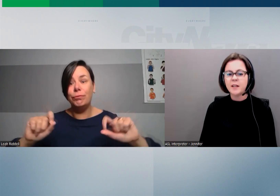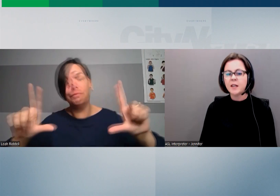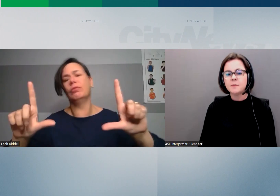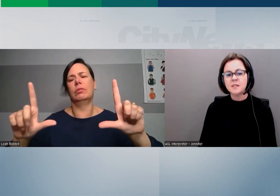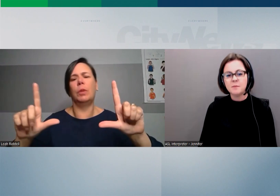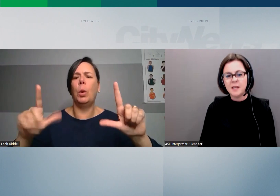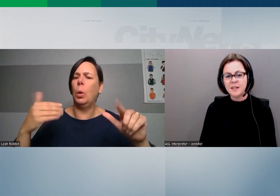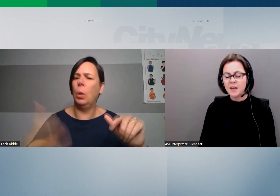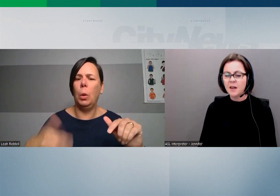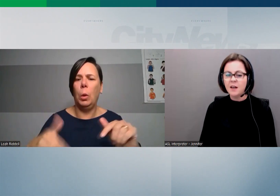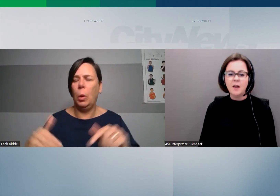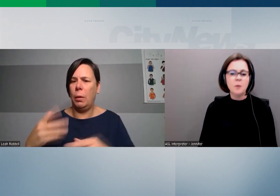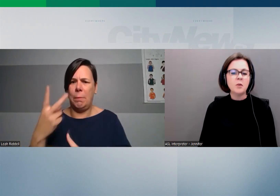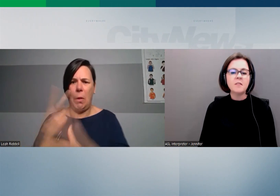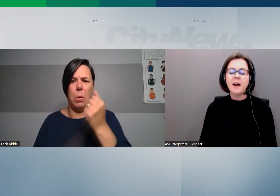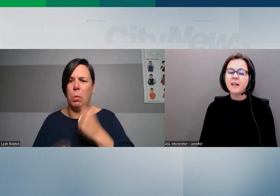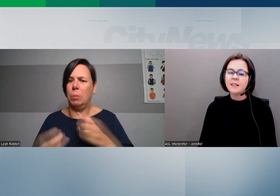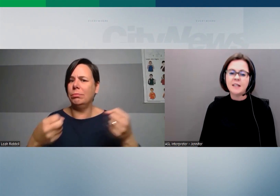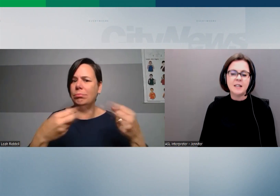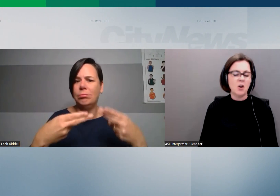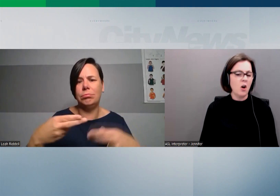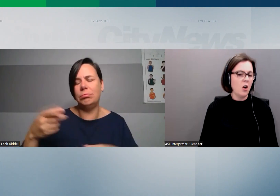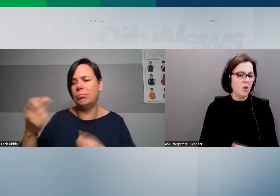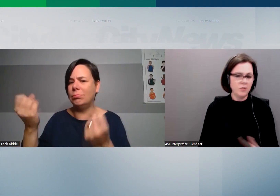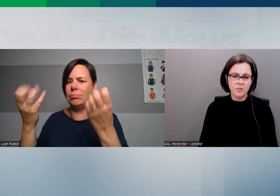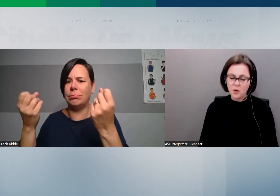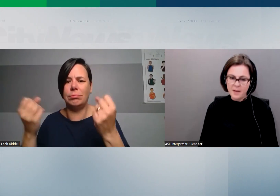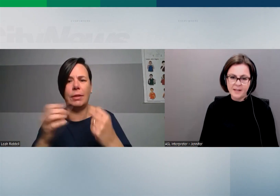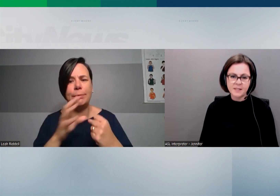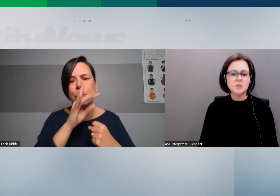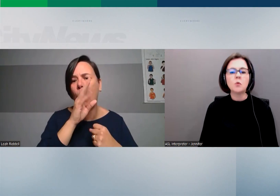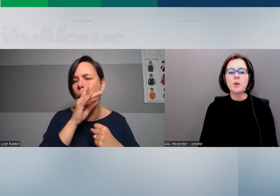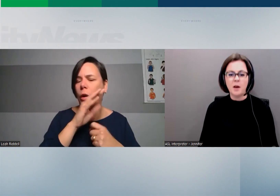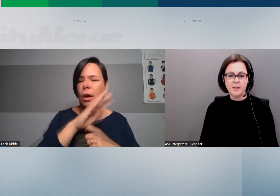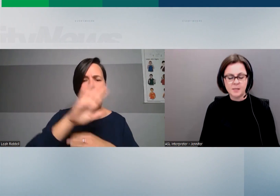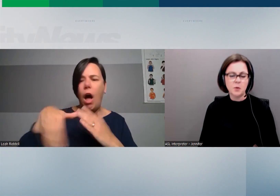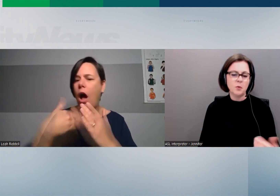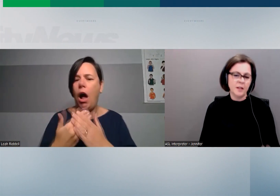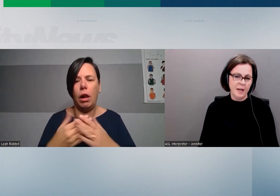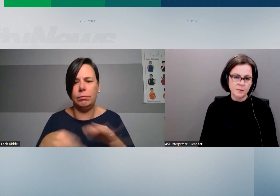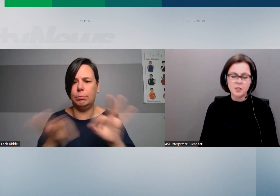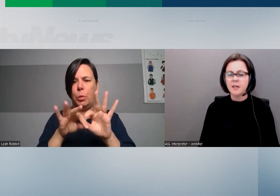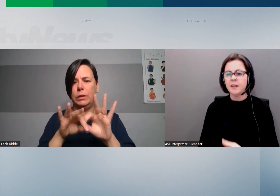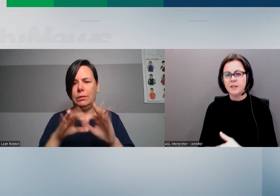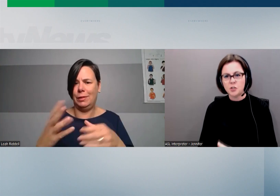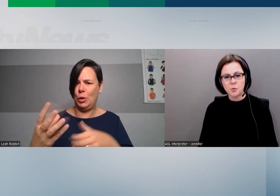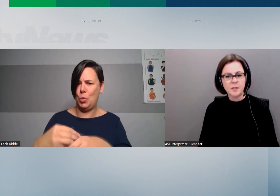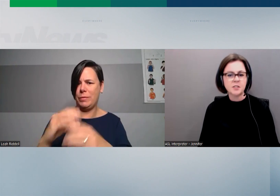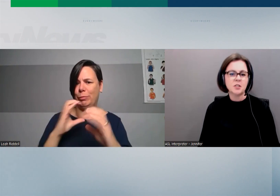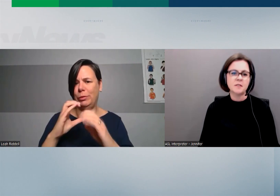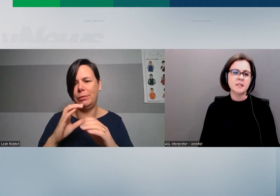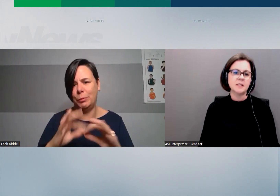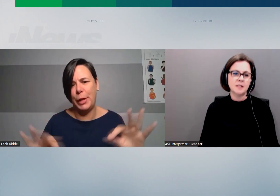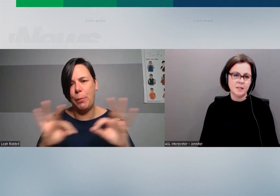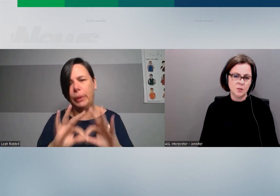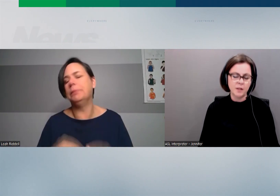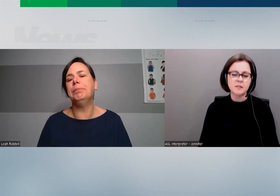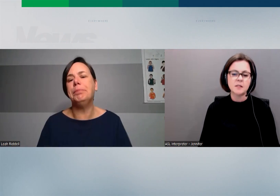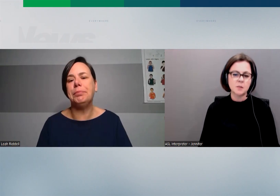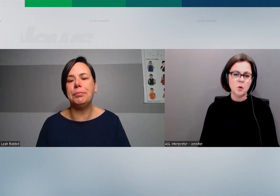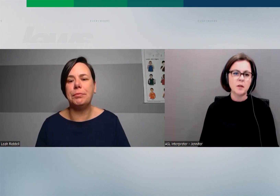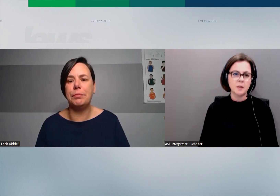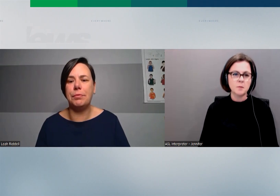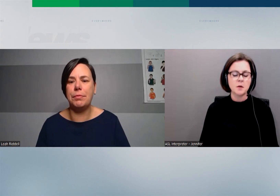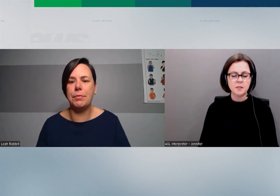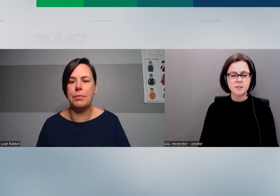So when it comes to media, provide it in all formats where possible with captioning, interpreting services, as well